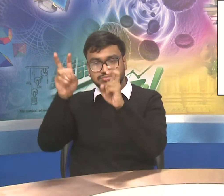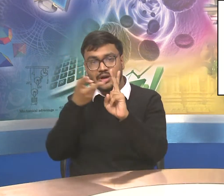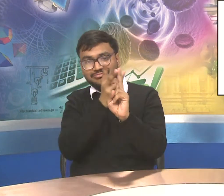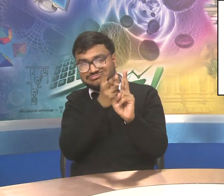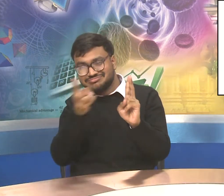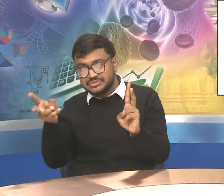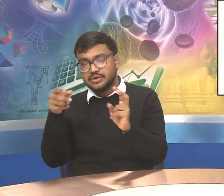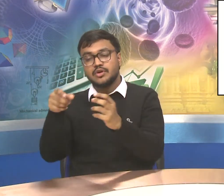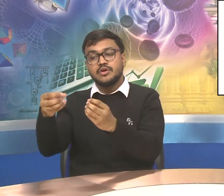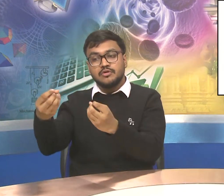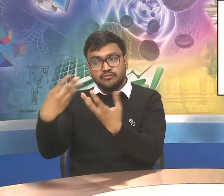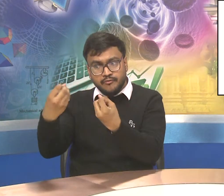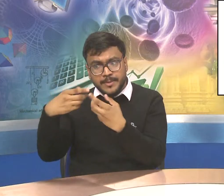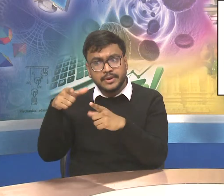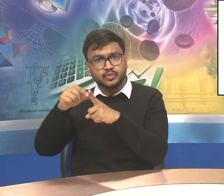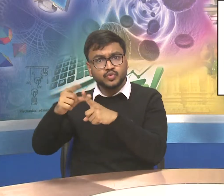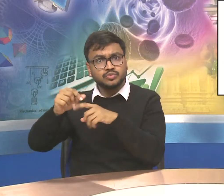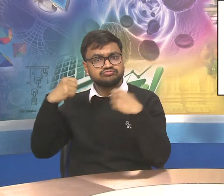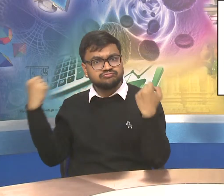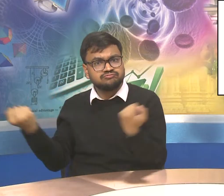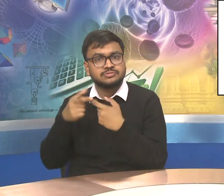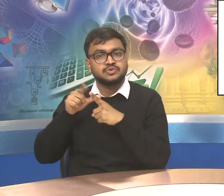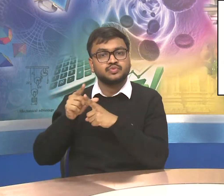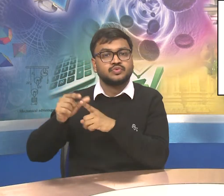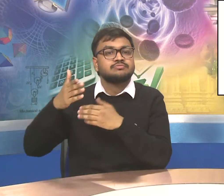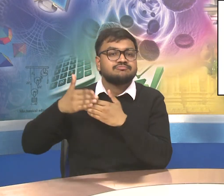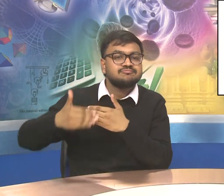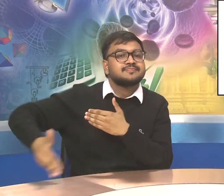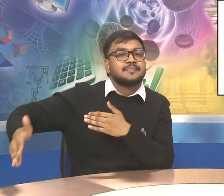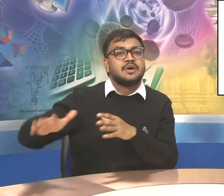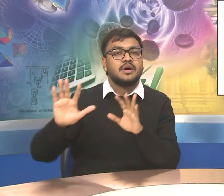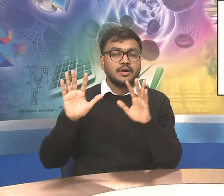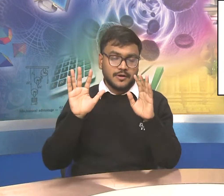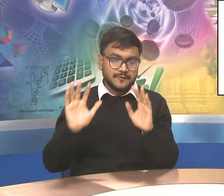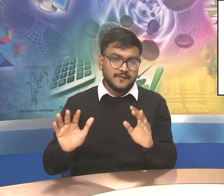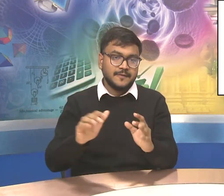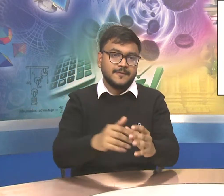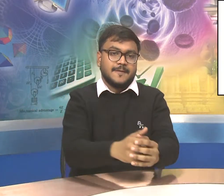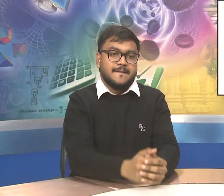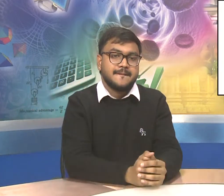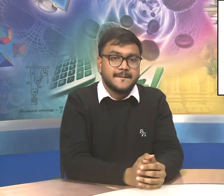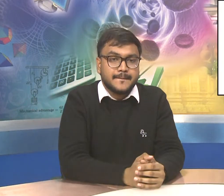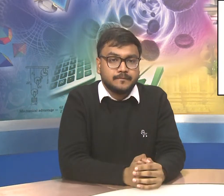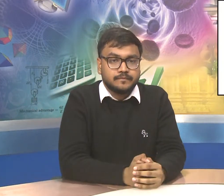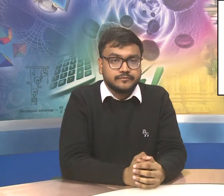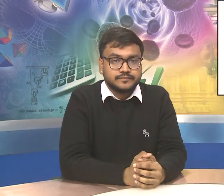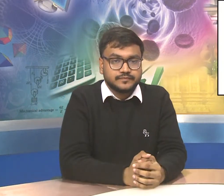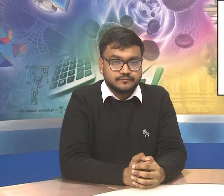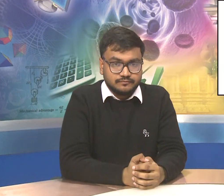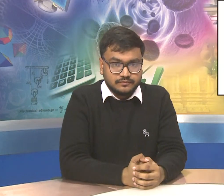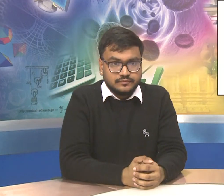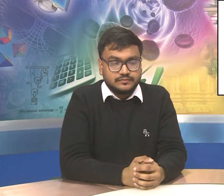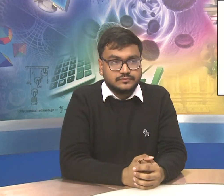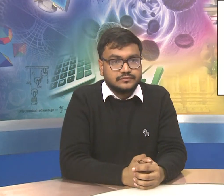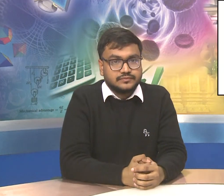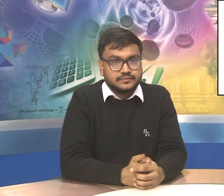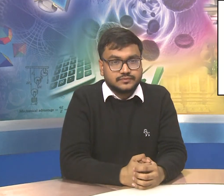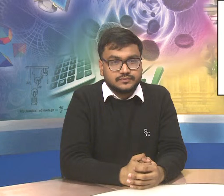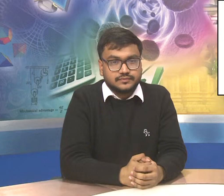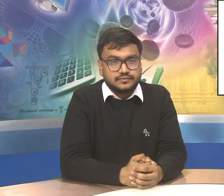hand, anticipatory information services is known as active information service and provide